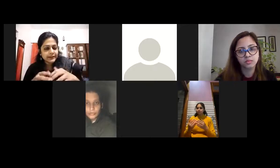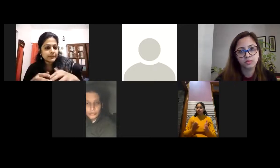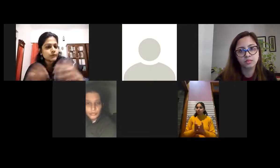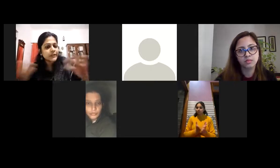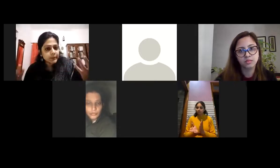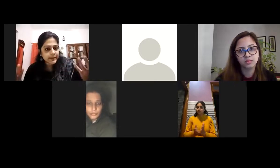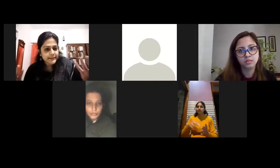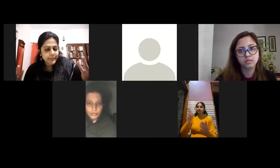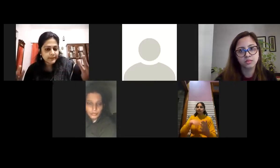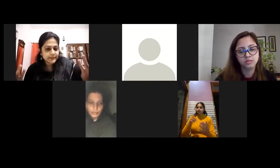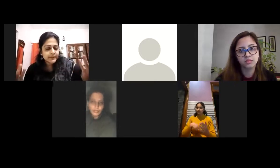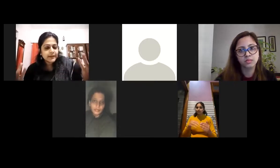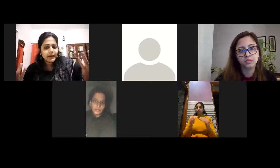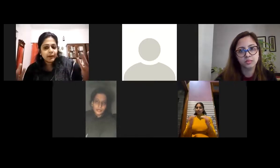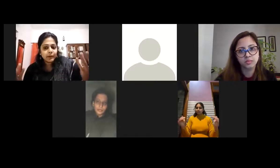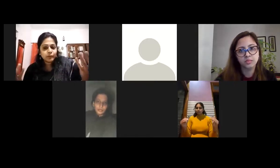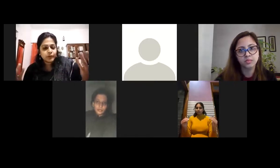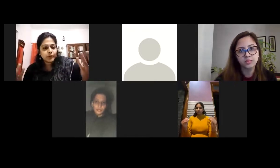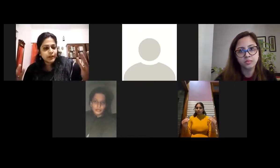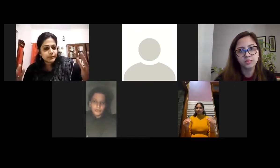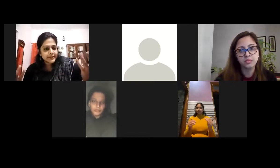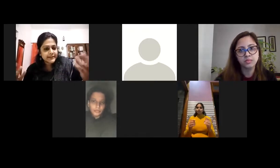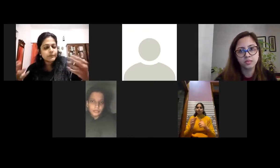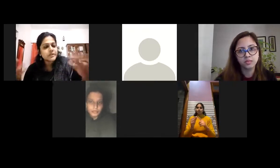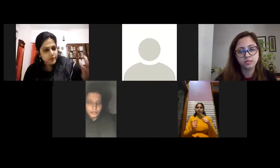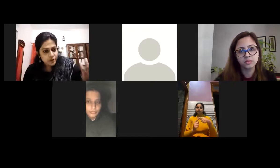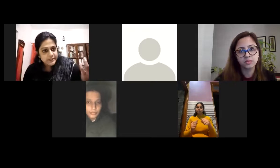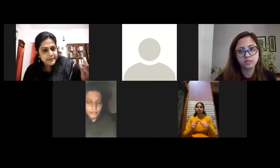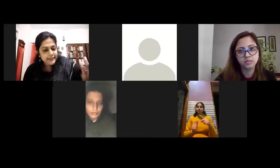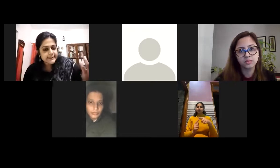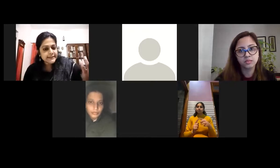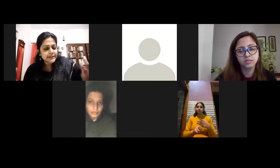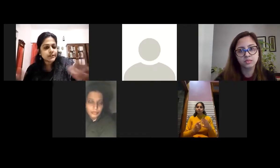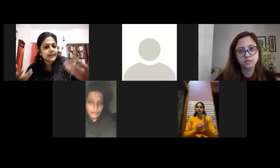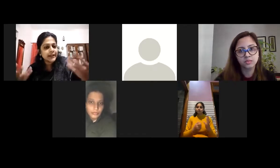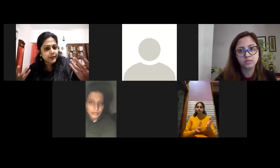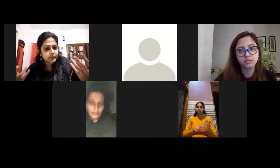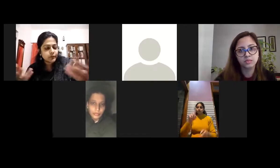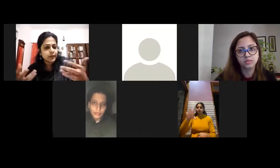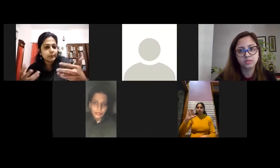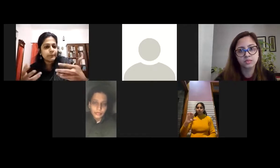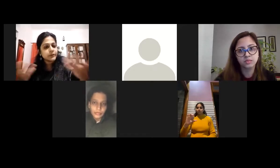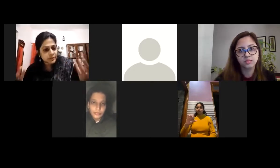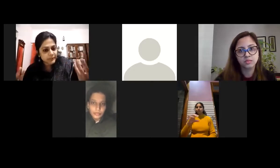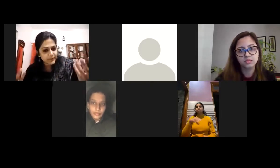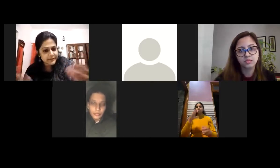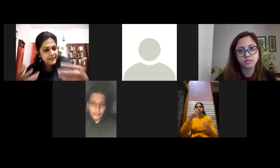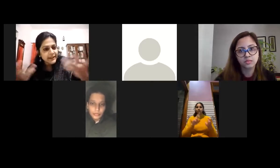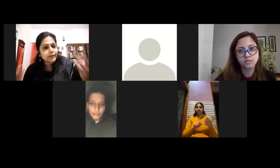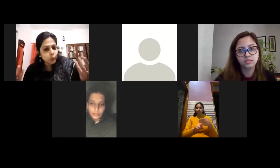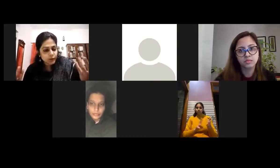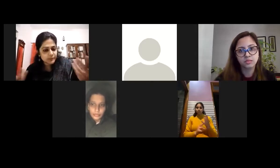in terms of an equalizing pattern with regard to, let's say, women's positions in the 19th century and the kind of partnership that